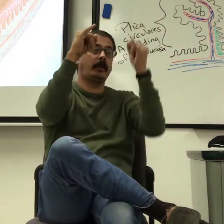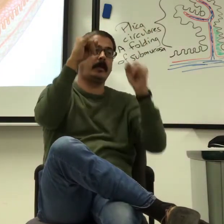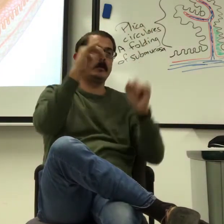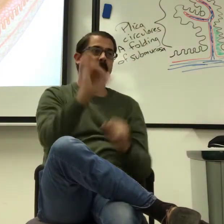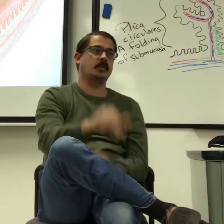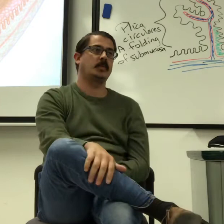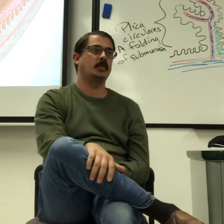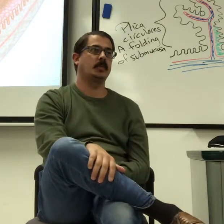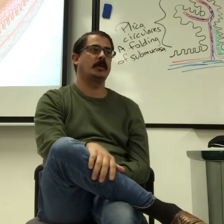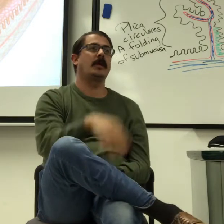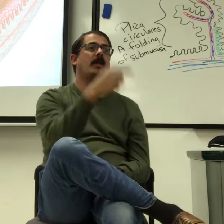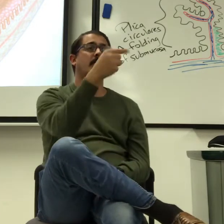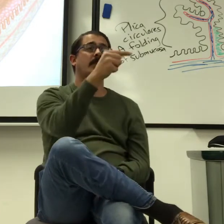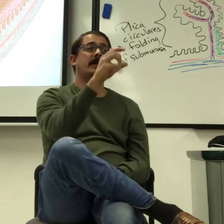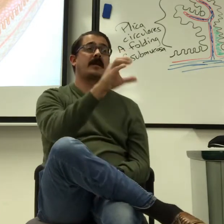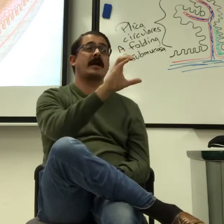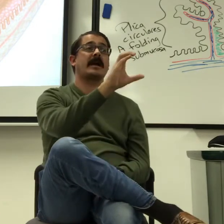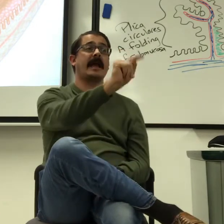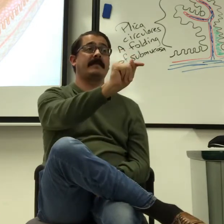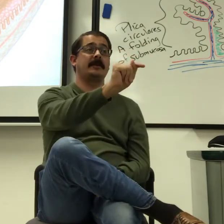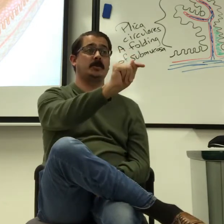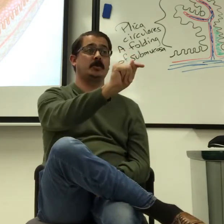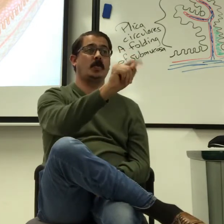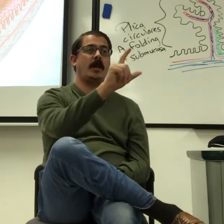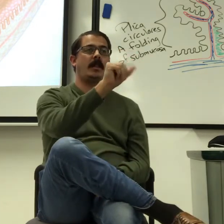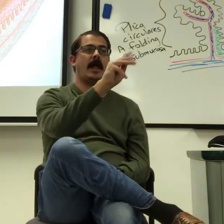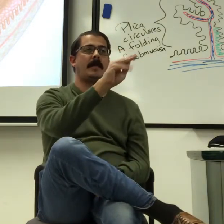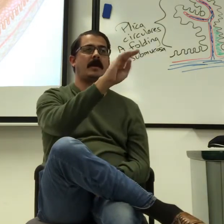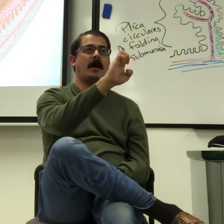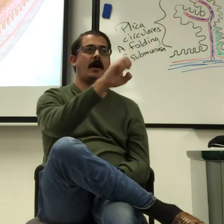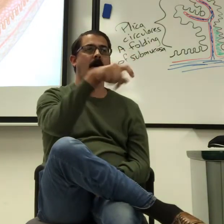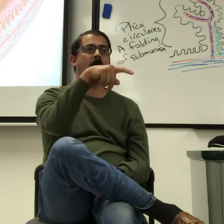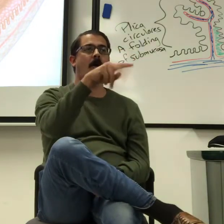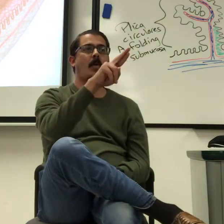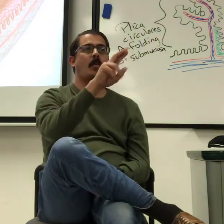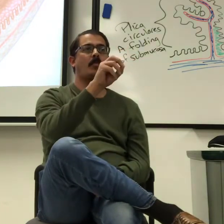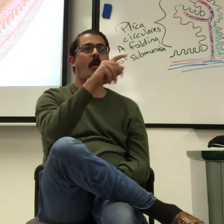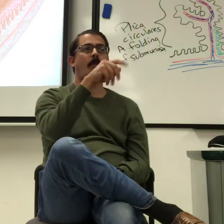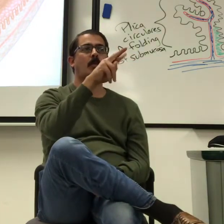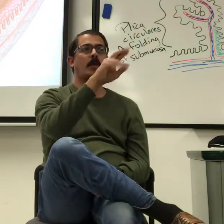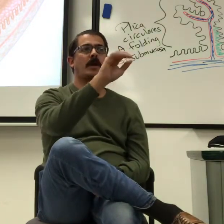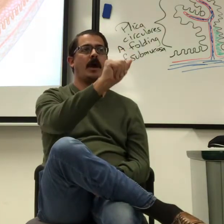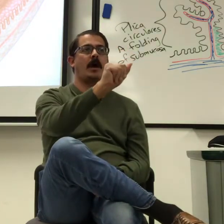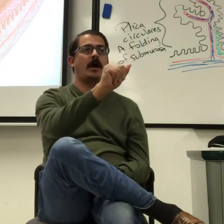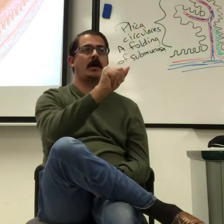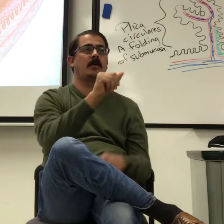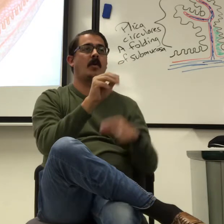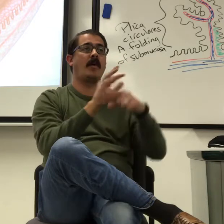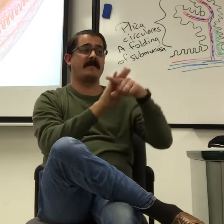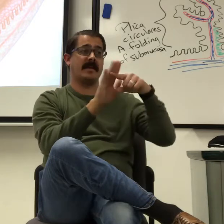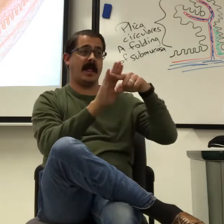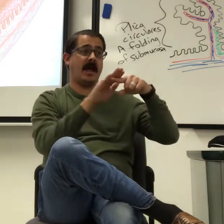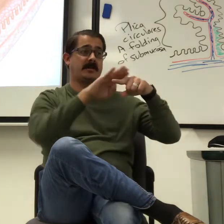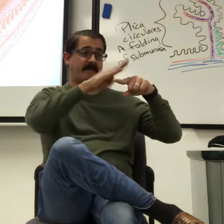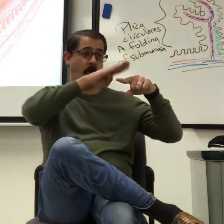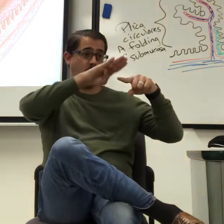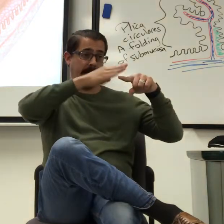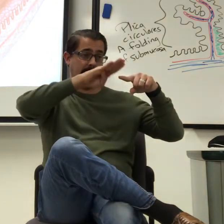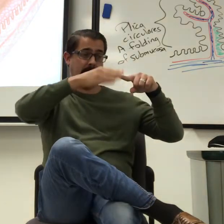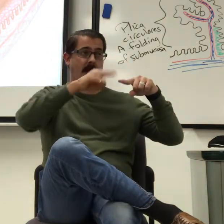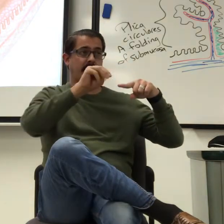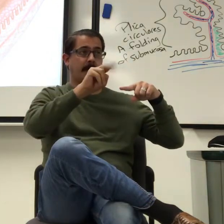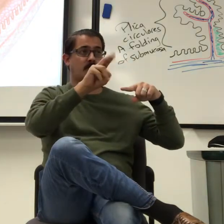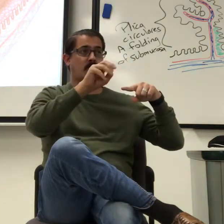connective tissue. It's lamina propria. So So the villi are a folding of the mucosa.